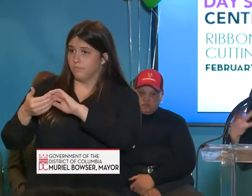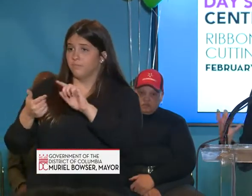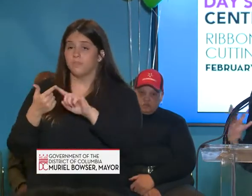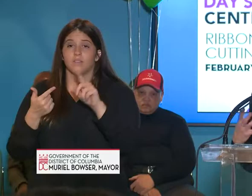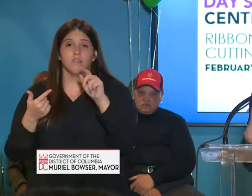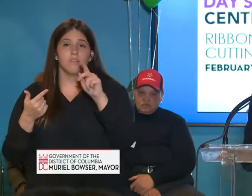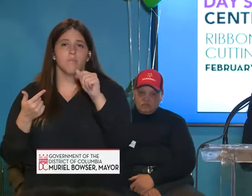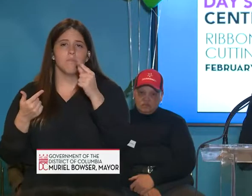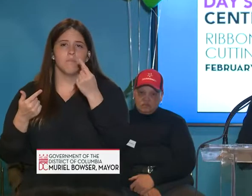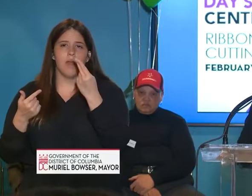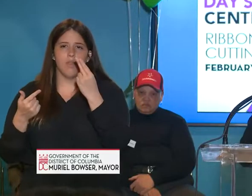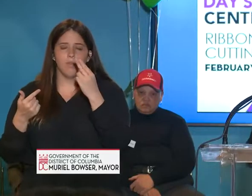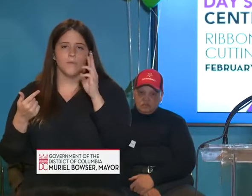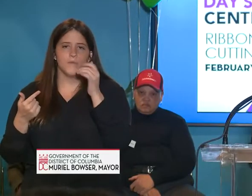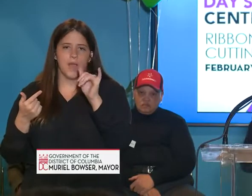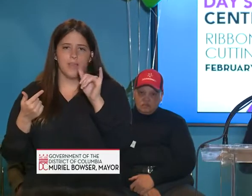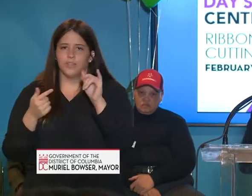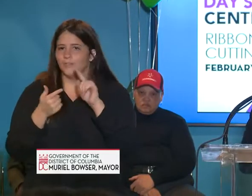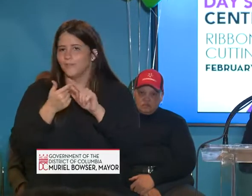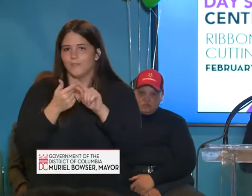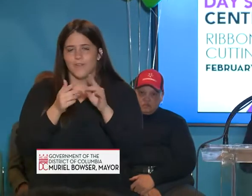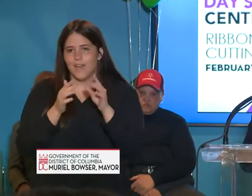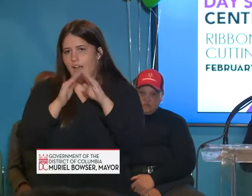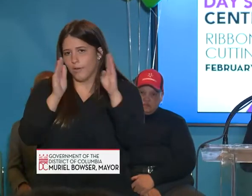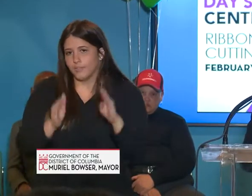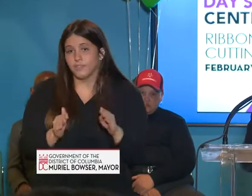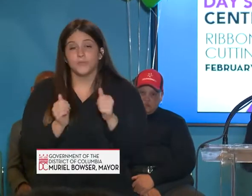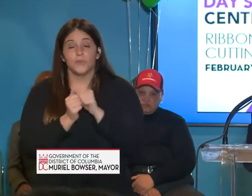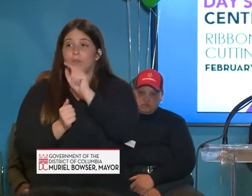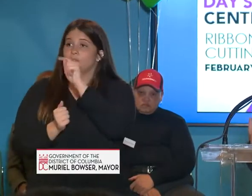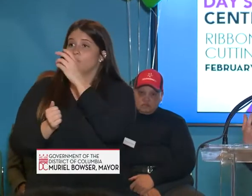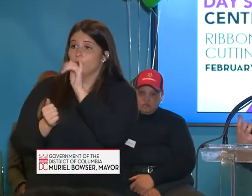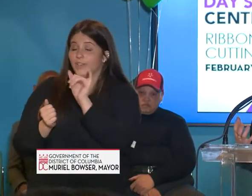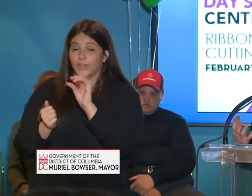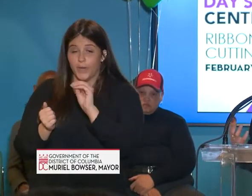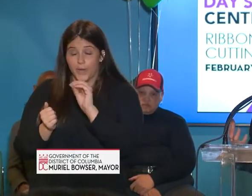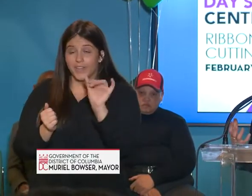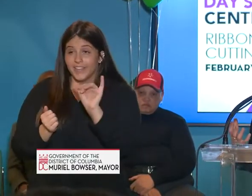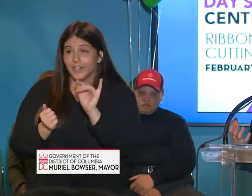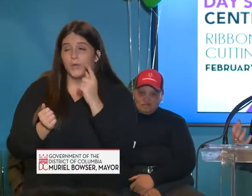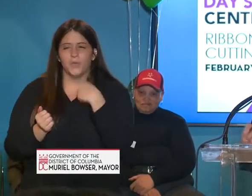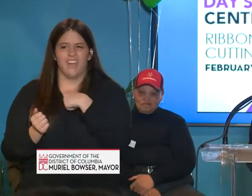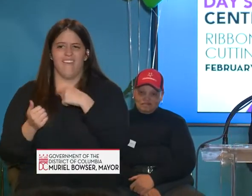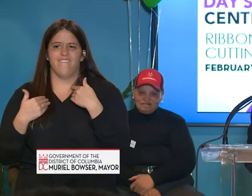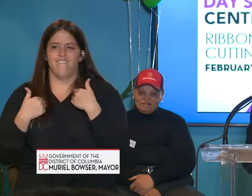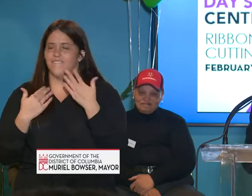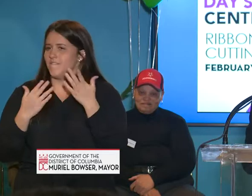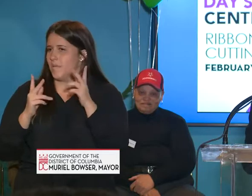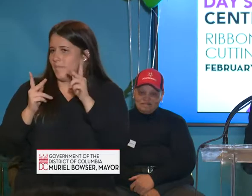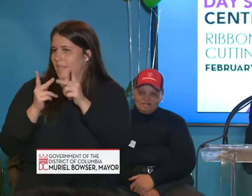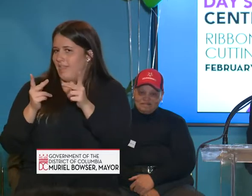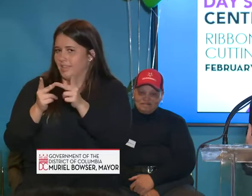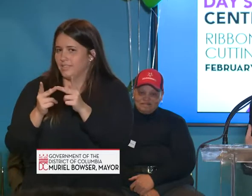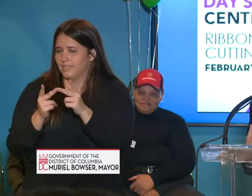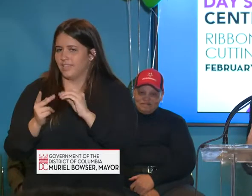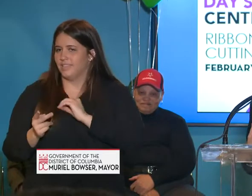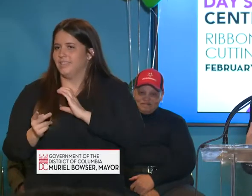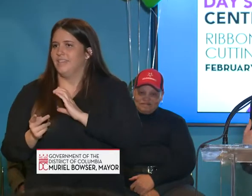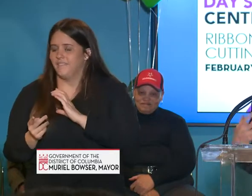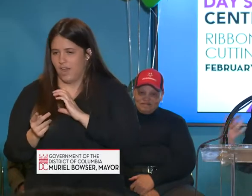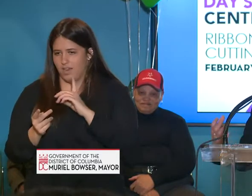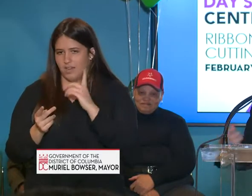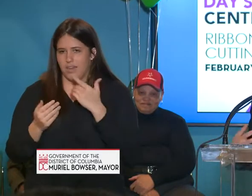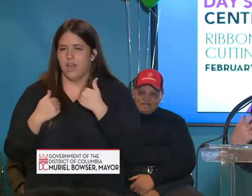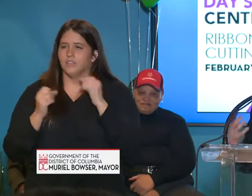Housing, and we know with Tokyo here that we will have a place that has amazing customer service, that is dignified and